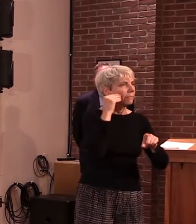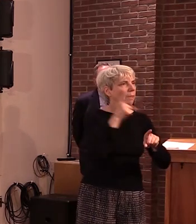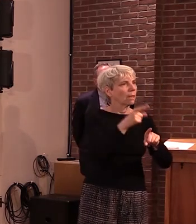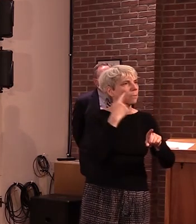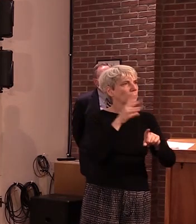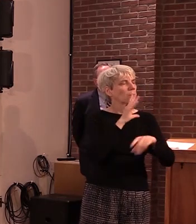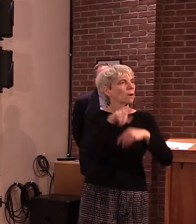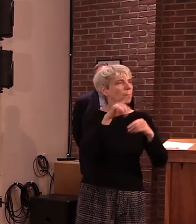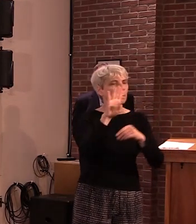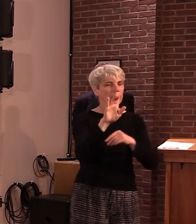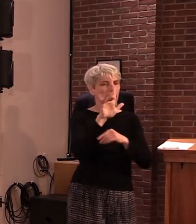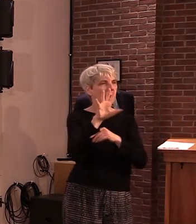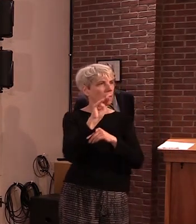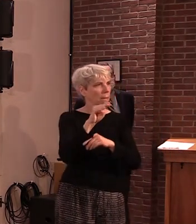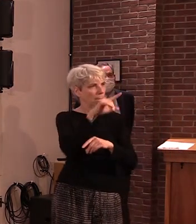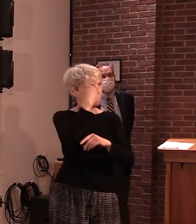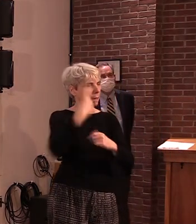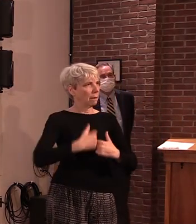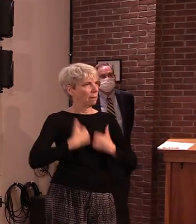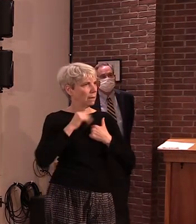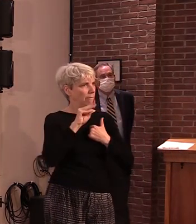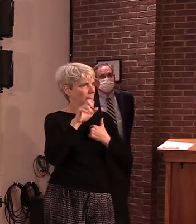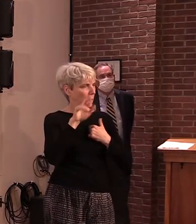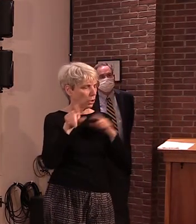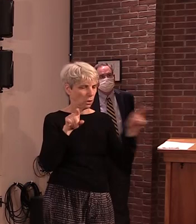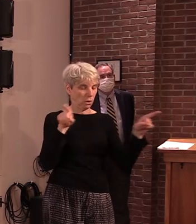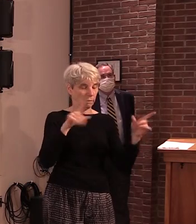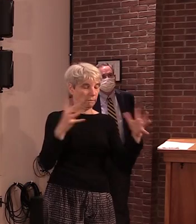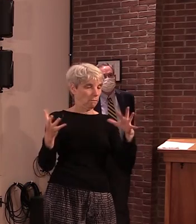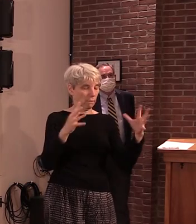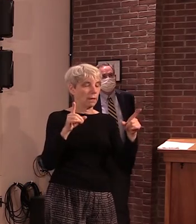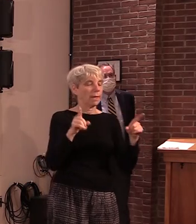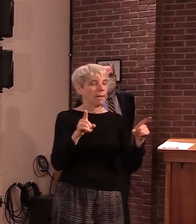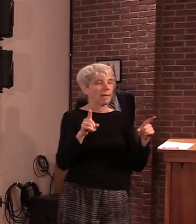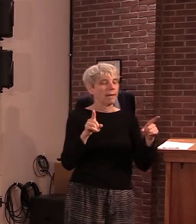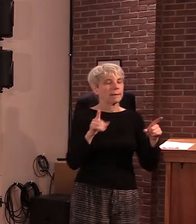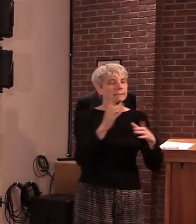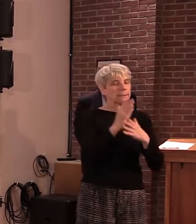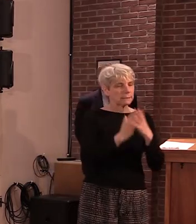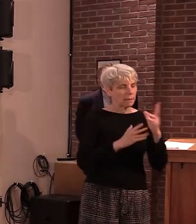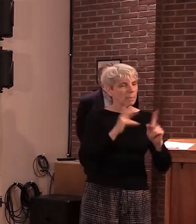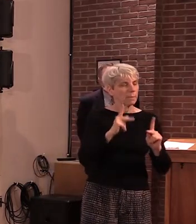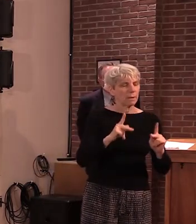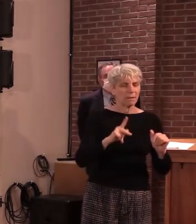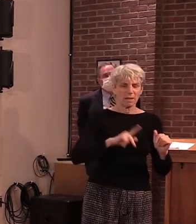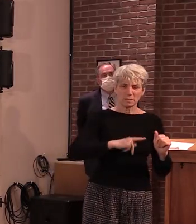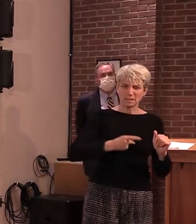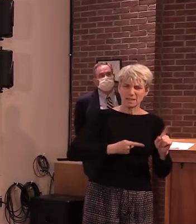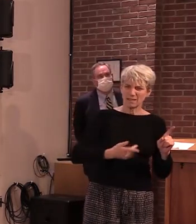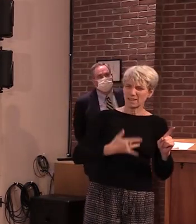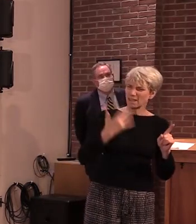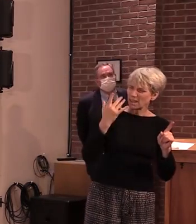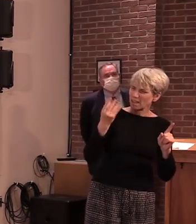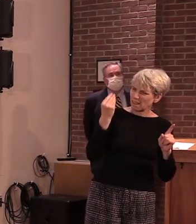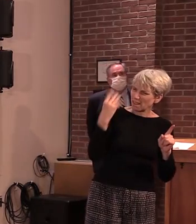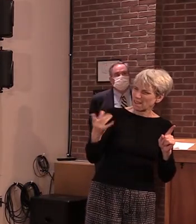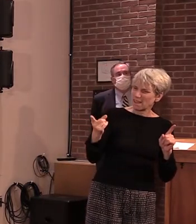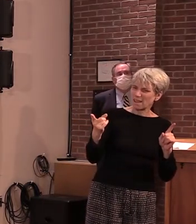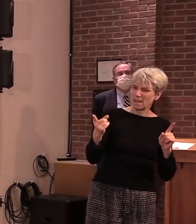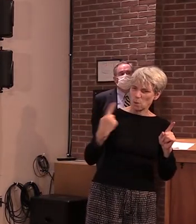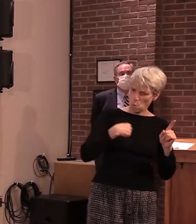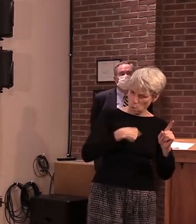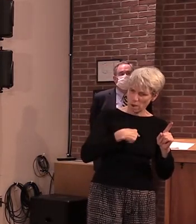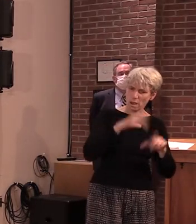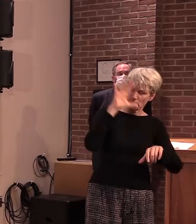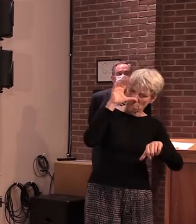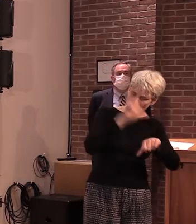mixed message that's going on there. They were kind of upset that the BLM folks came in and